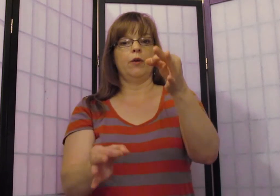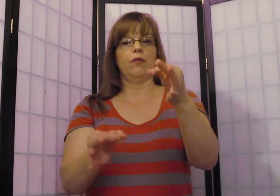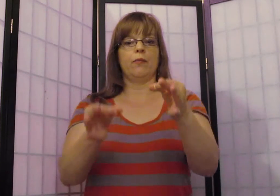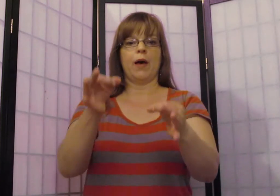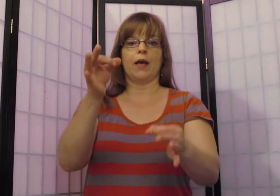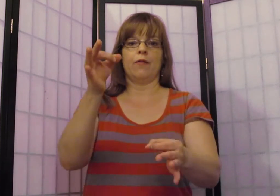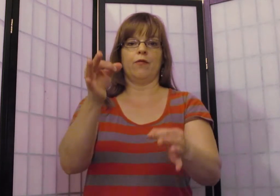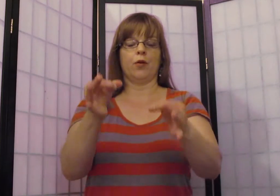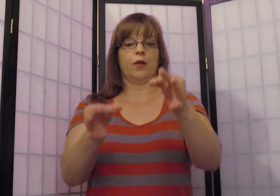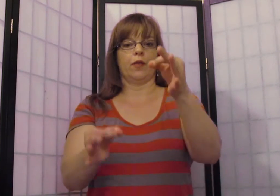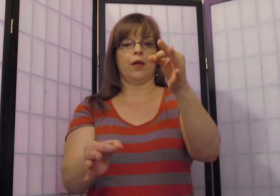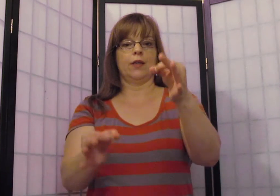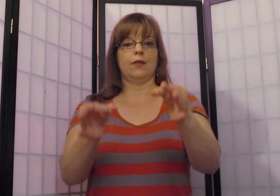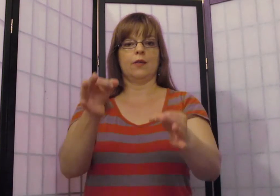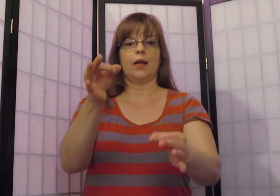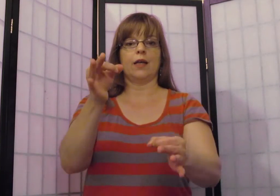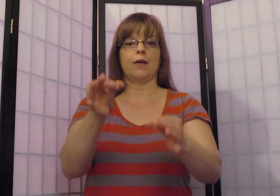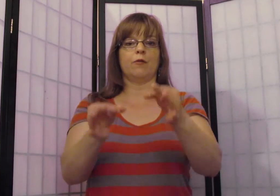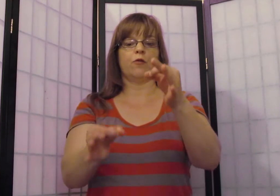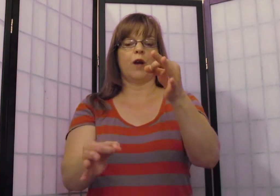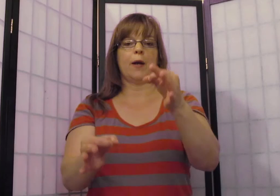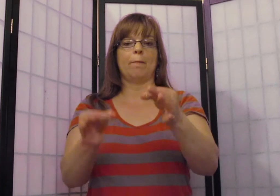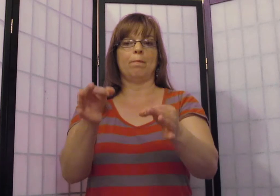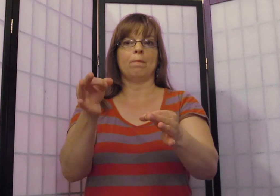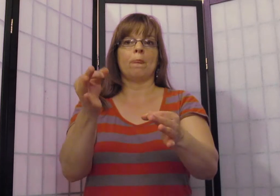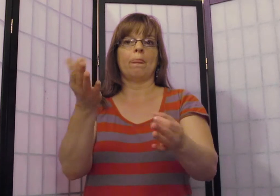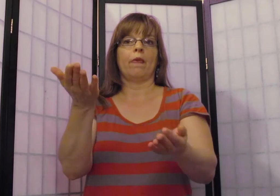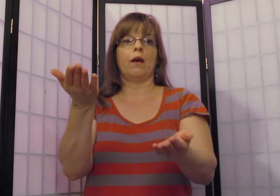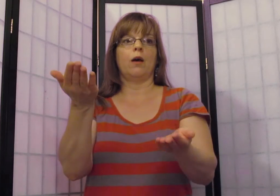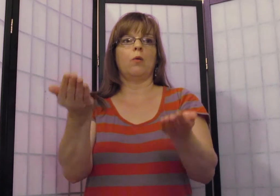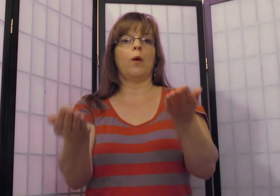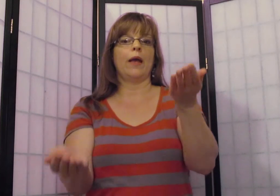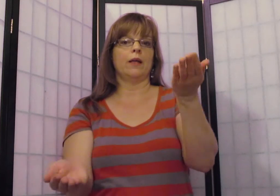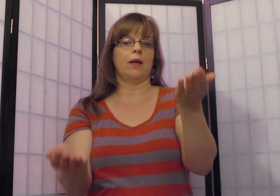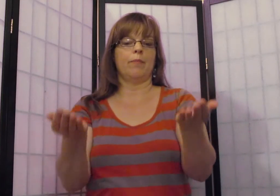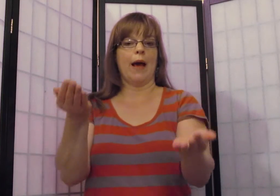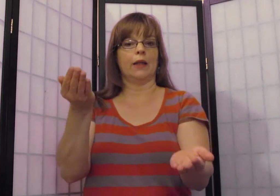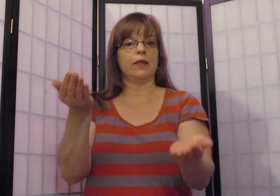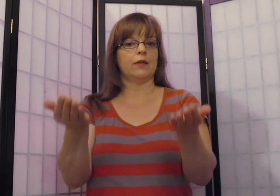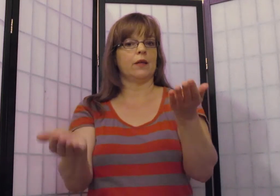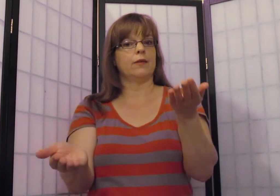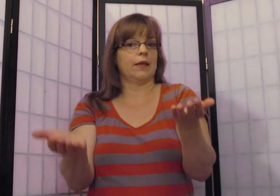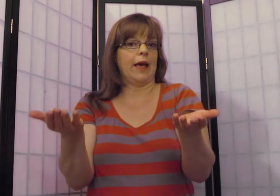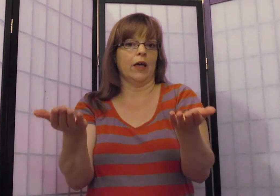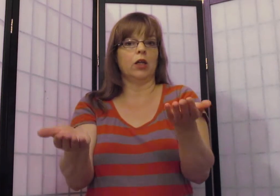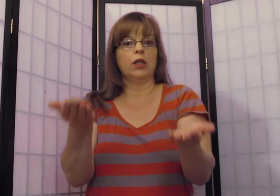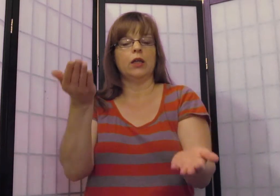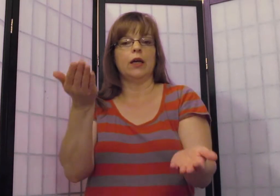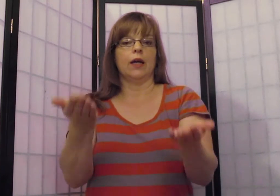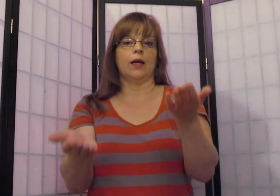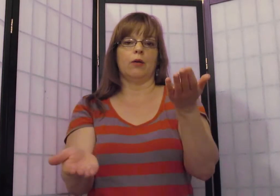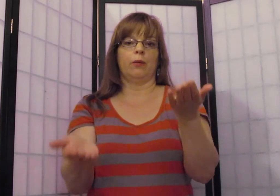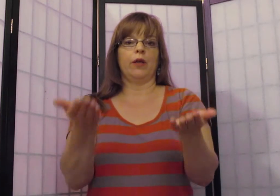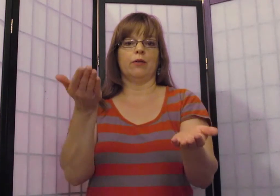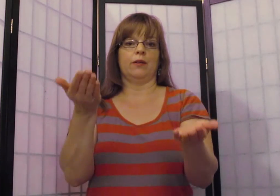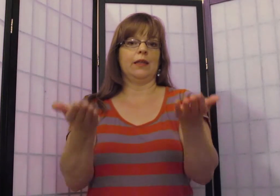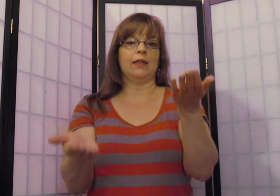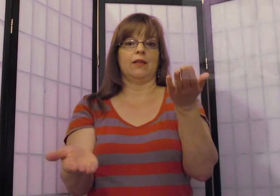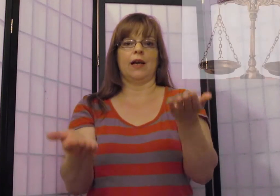move them back and forth. And this sign comes from a weight and balance, a scale. We don't see these kind